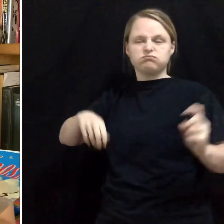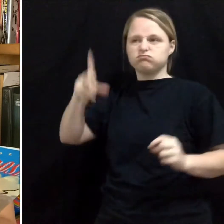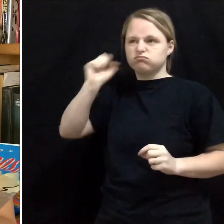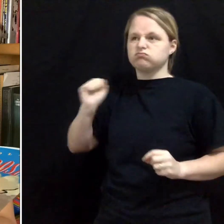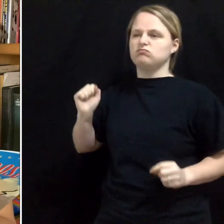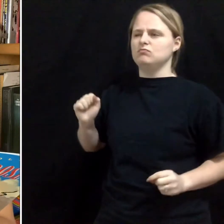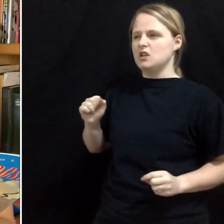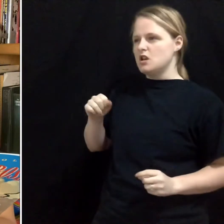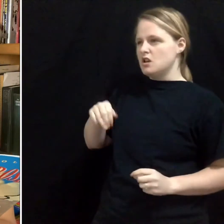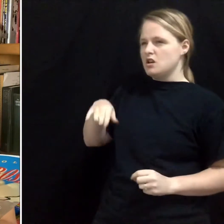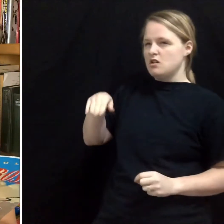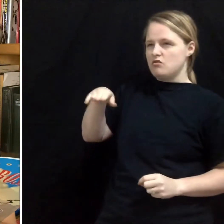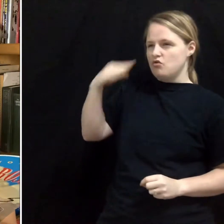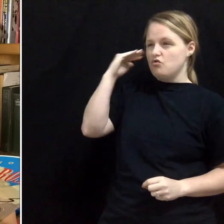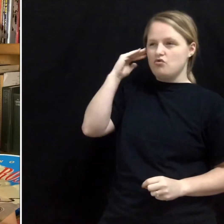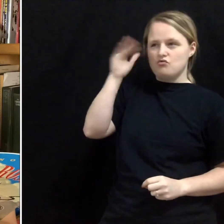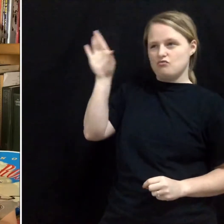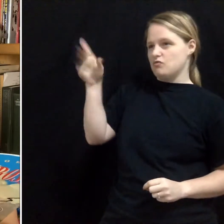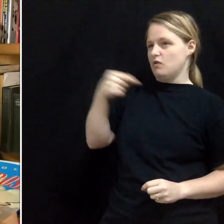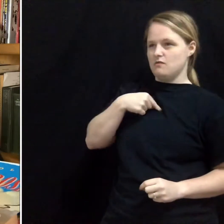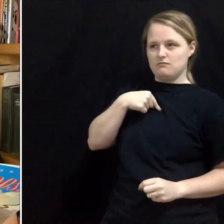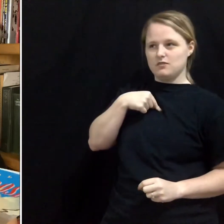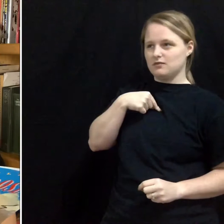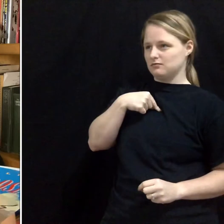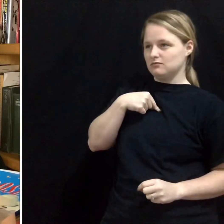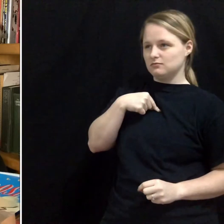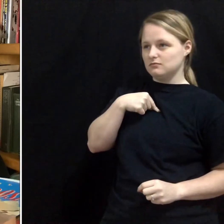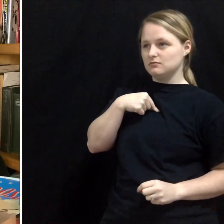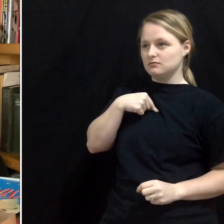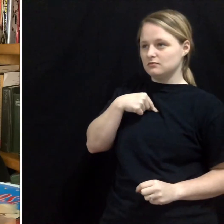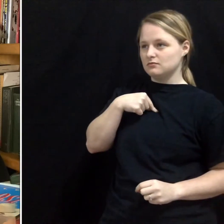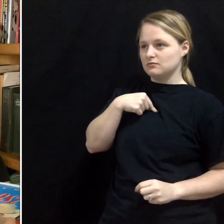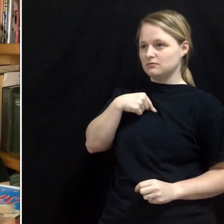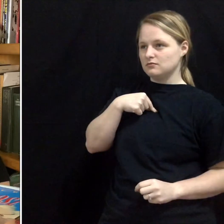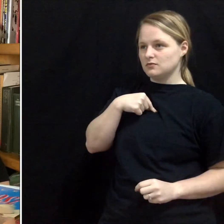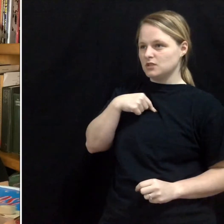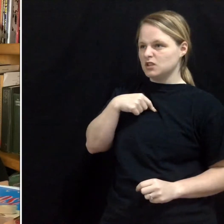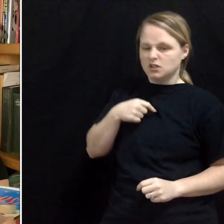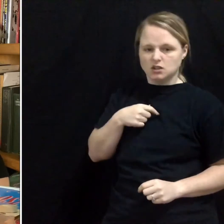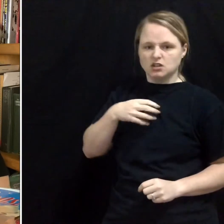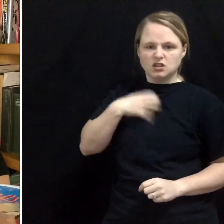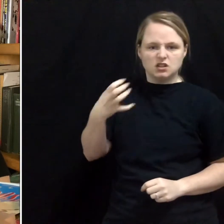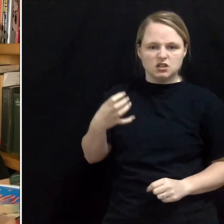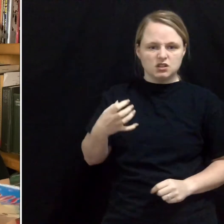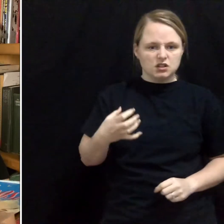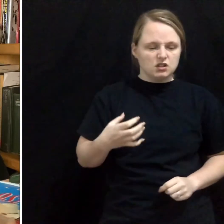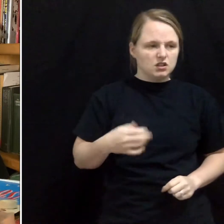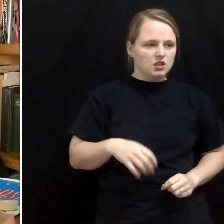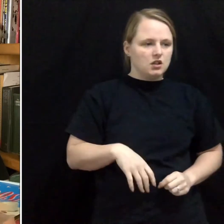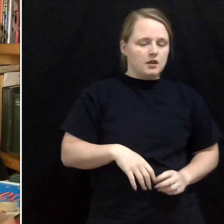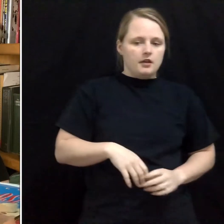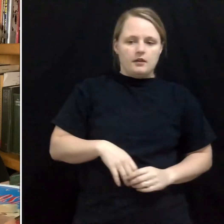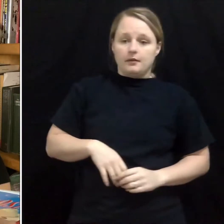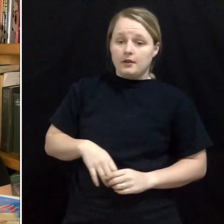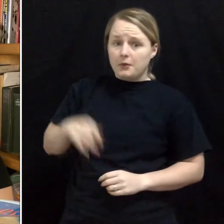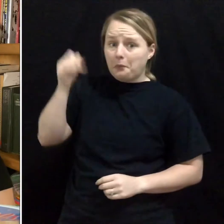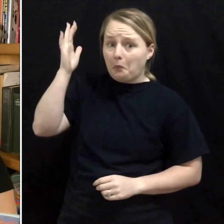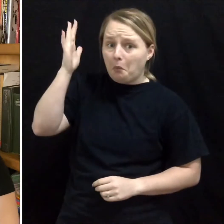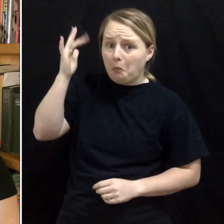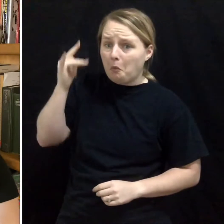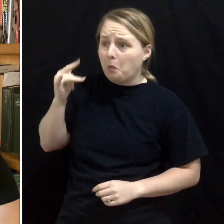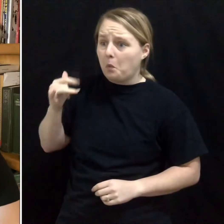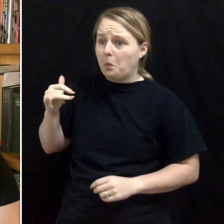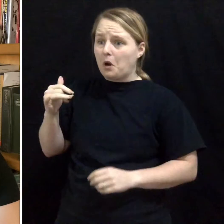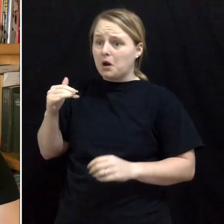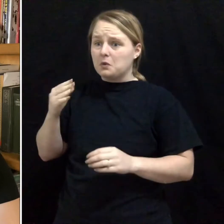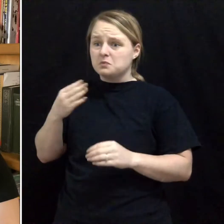storm. Her eyes flashed lightning. She bit down and gnashed thunder from her teeth. I don't know why anyone would want to mess